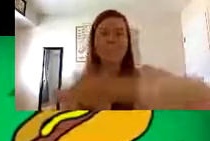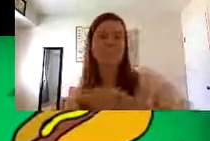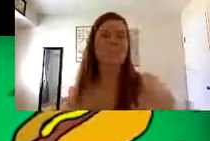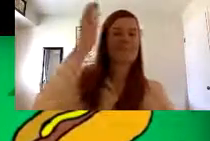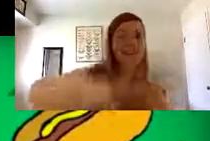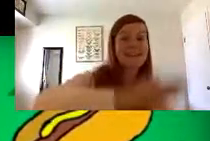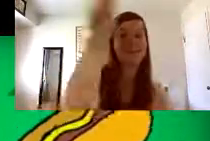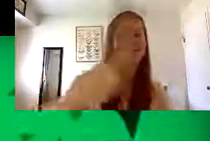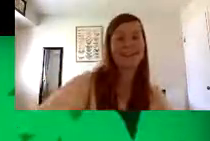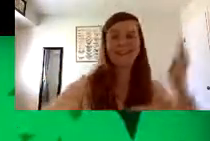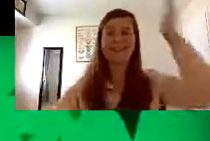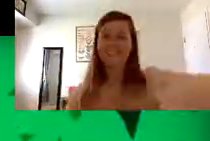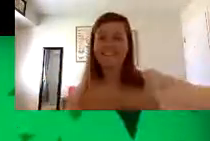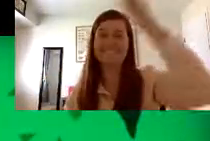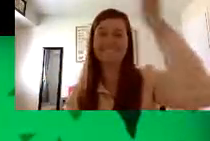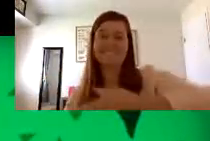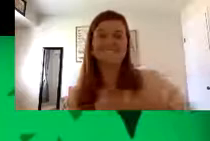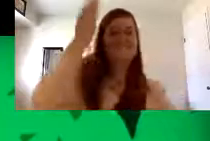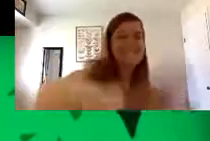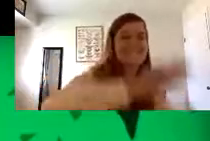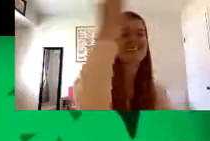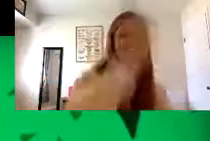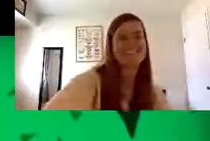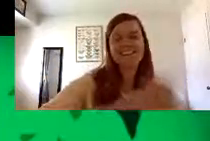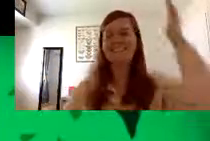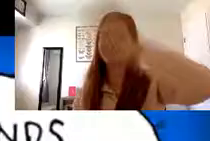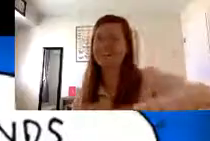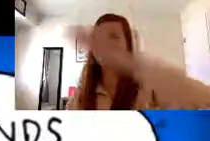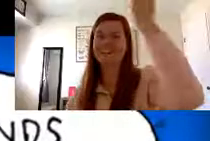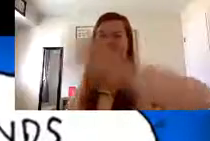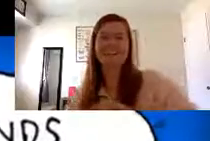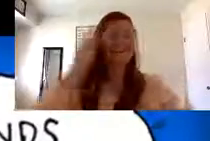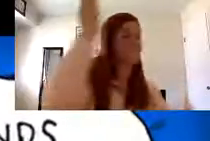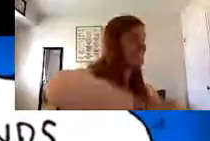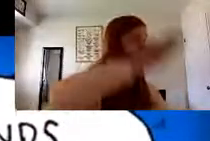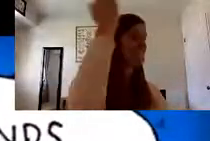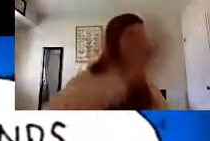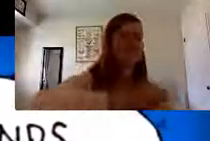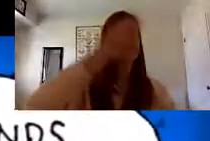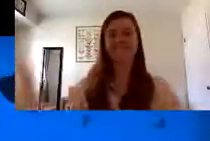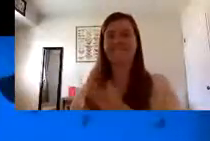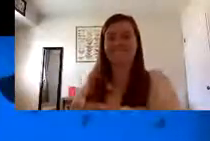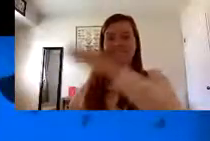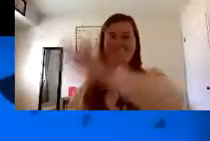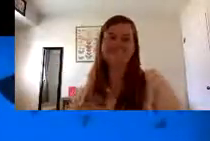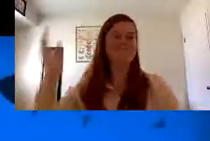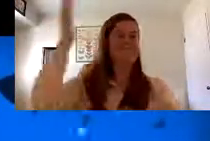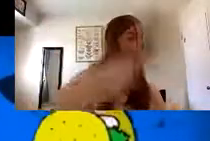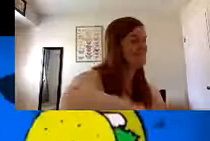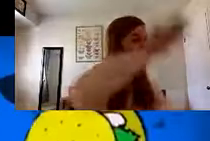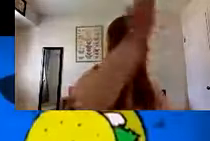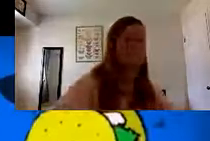Every single meal, then I got scurvy. Sounds pretty real. I used to